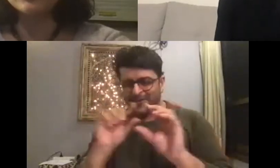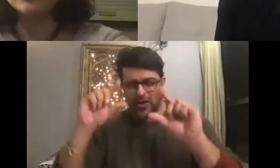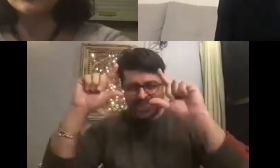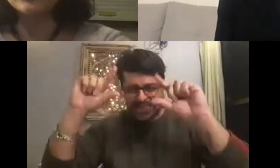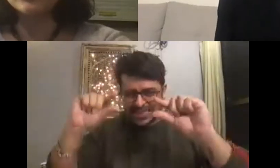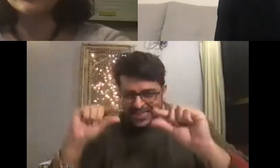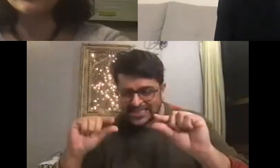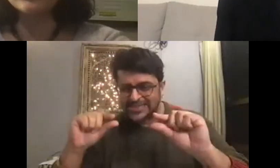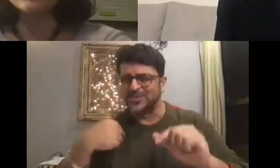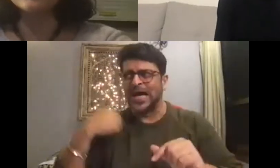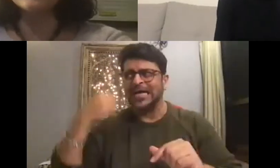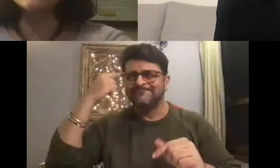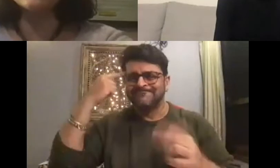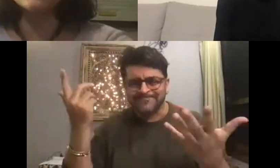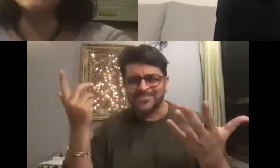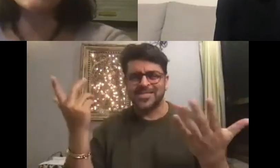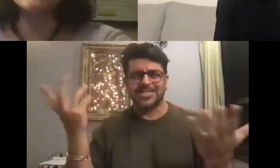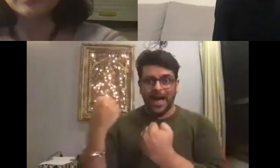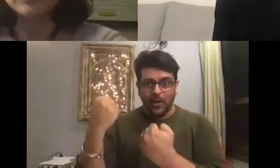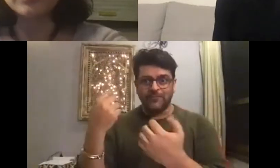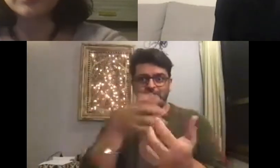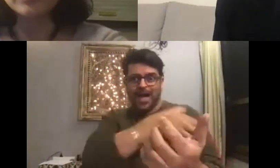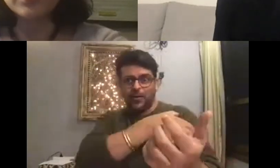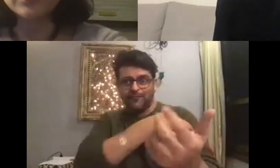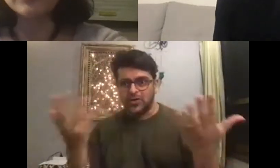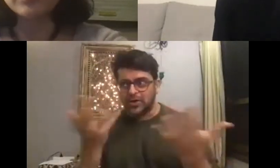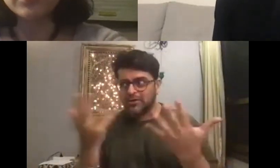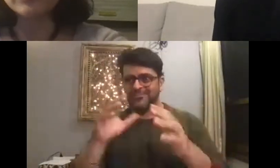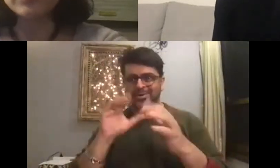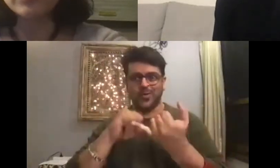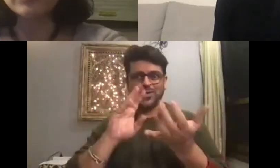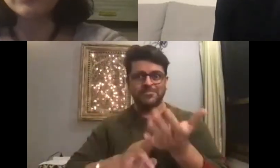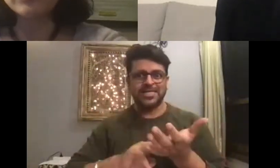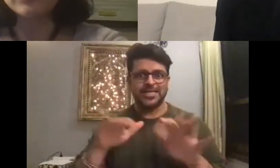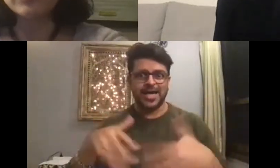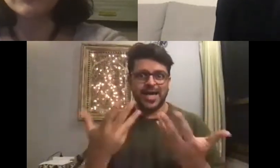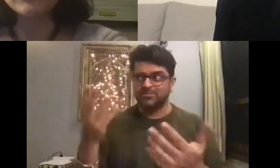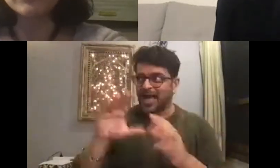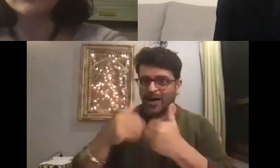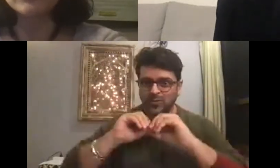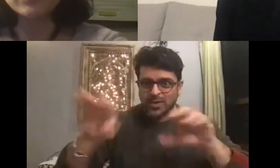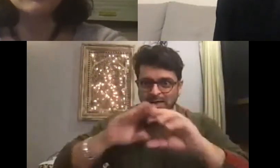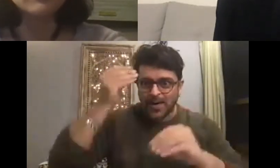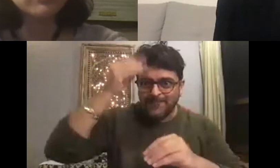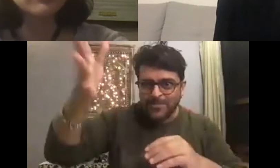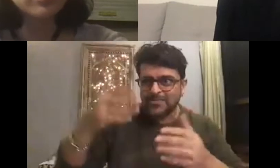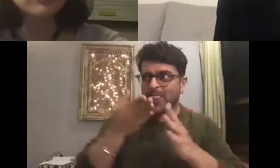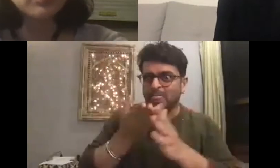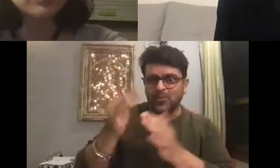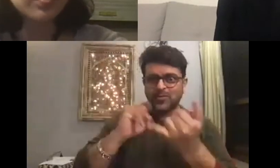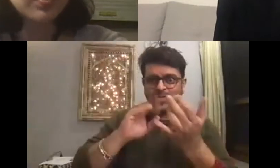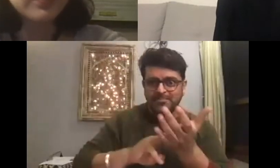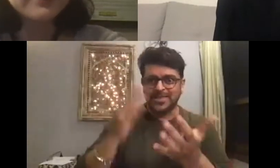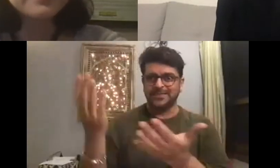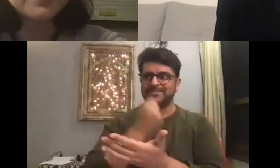me ISL. There was very, very less videos. Maybe people don't really understand the power of social media here. People don't understand the power of